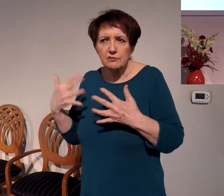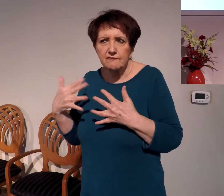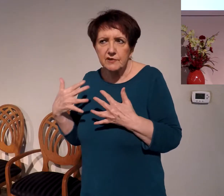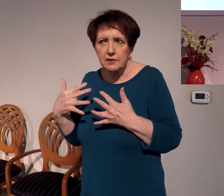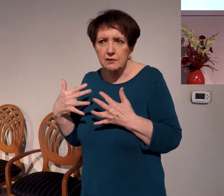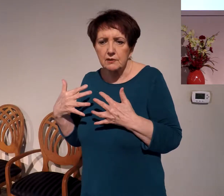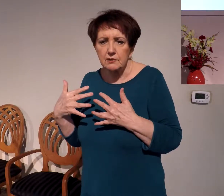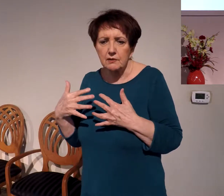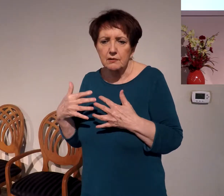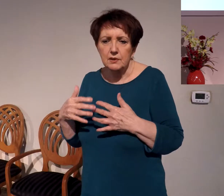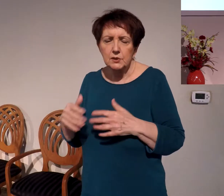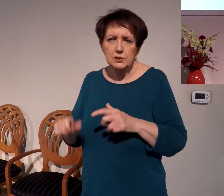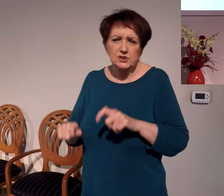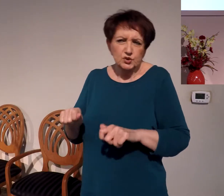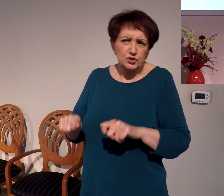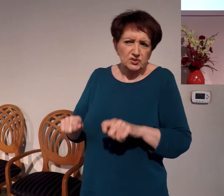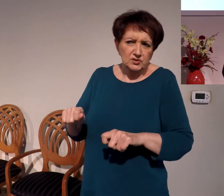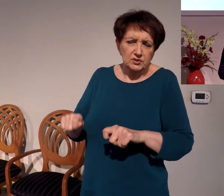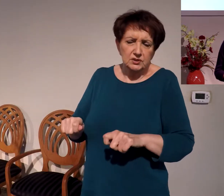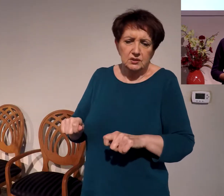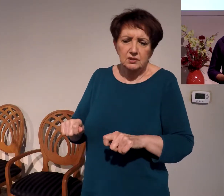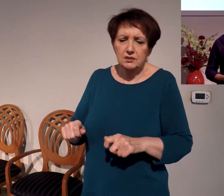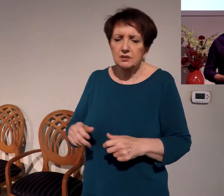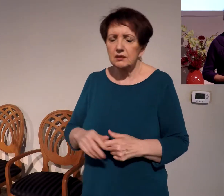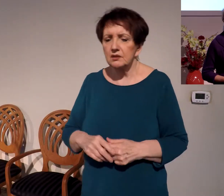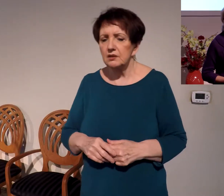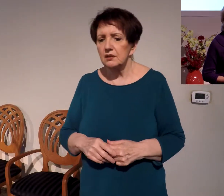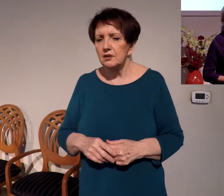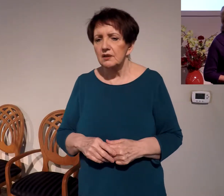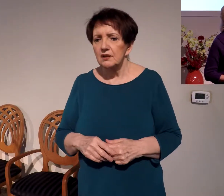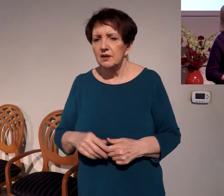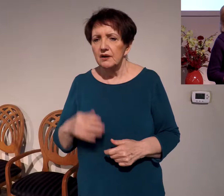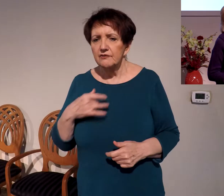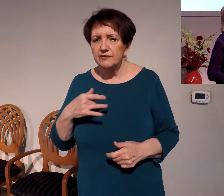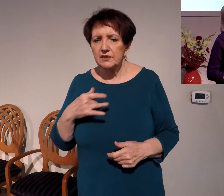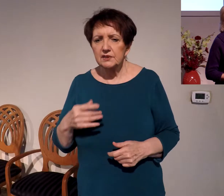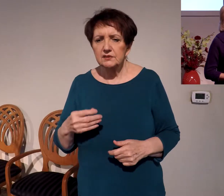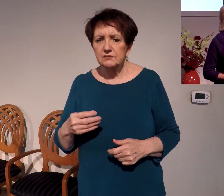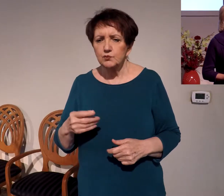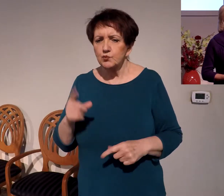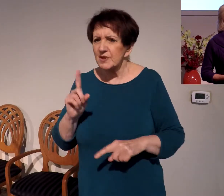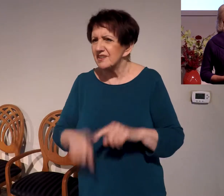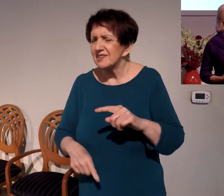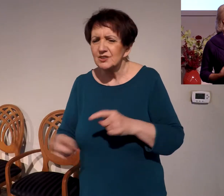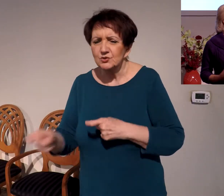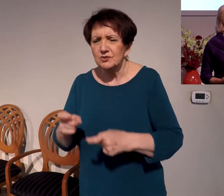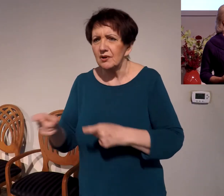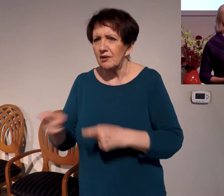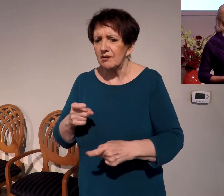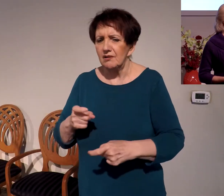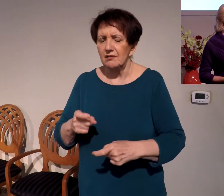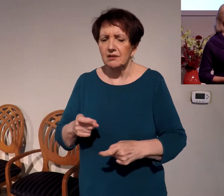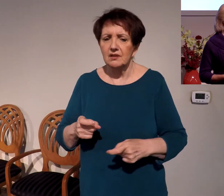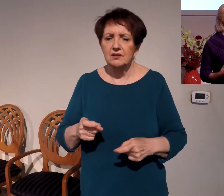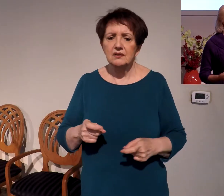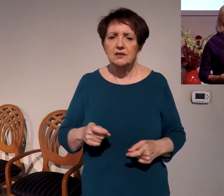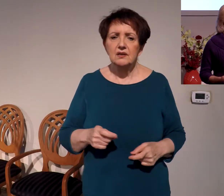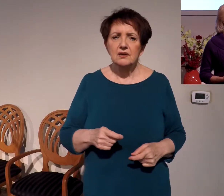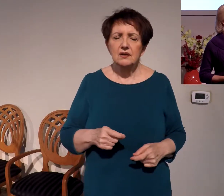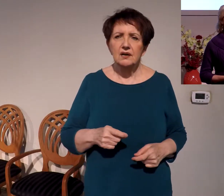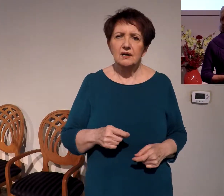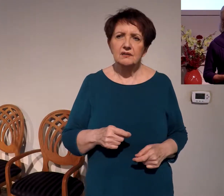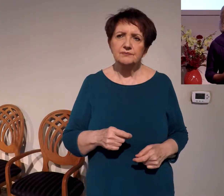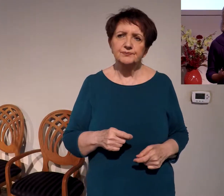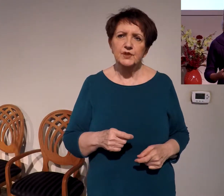our uncertainty, our sense of loss of control, our lack of